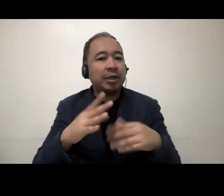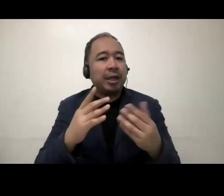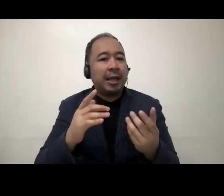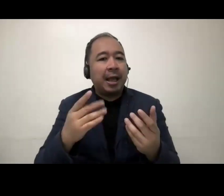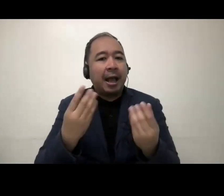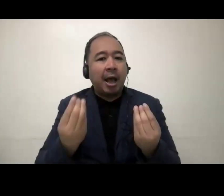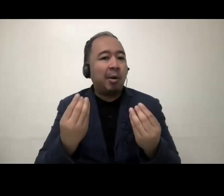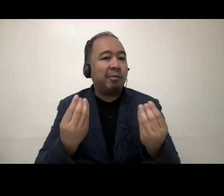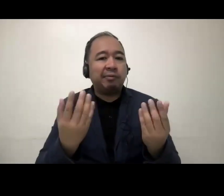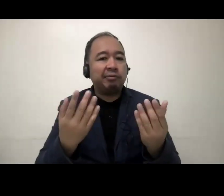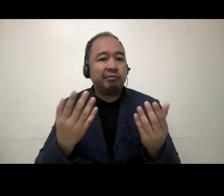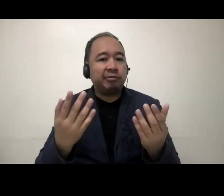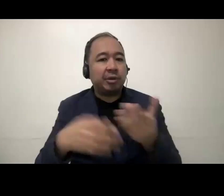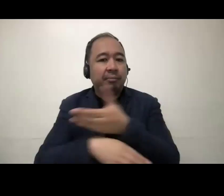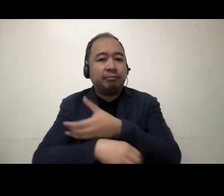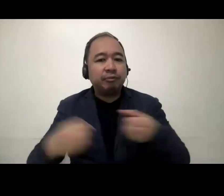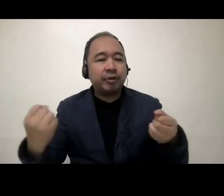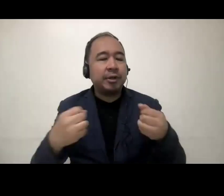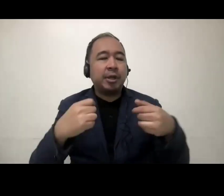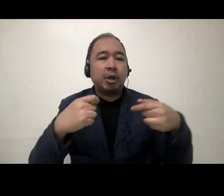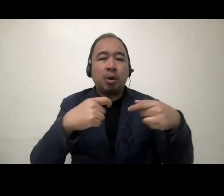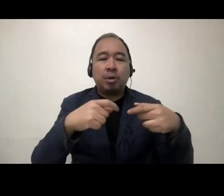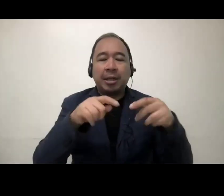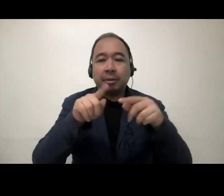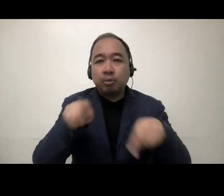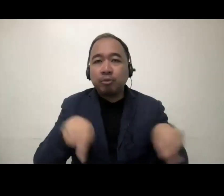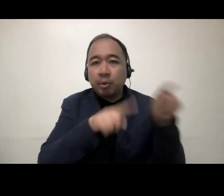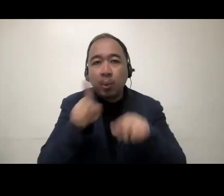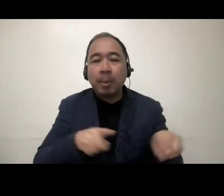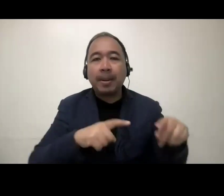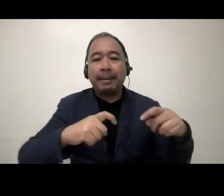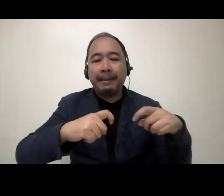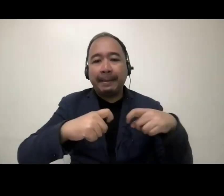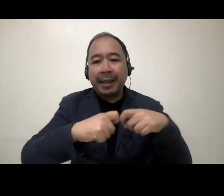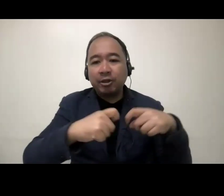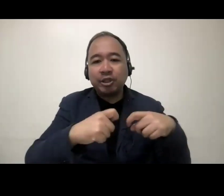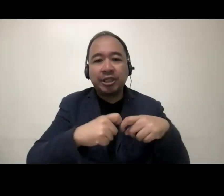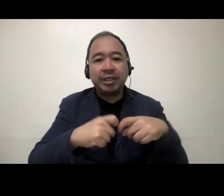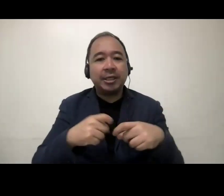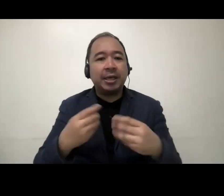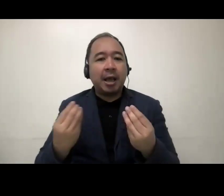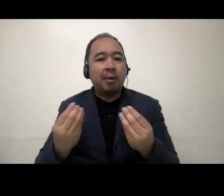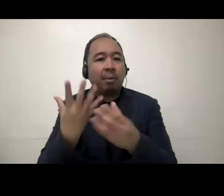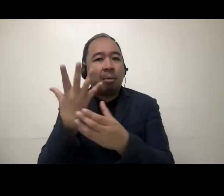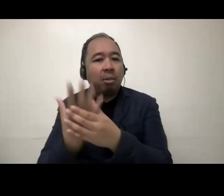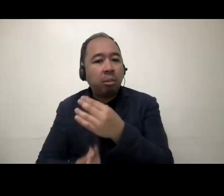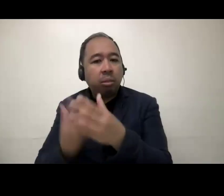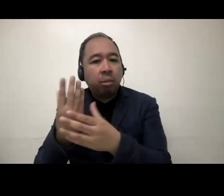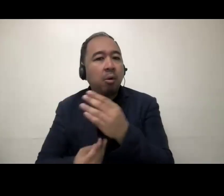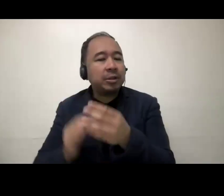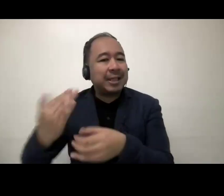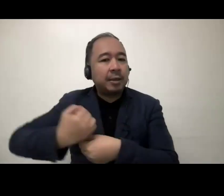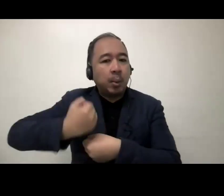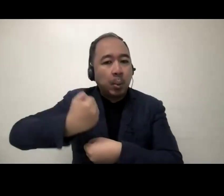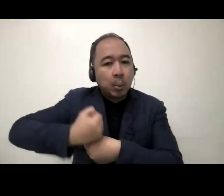of livelihood and customary land, how on the ground, it's not as easy to kind of very cleanly